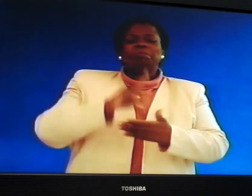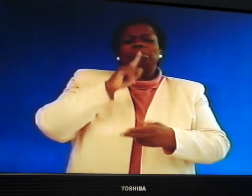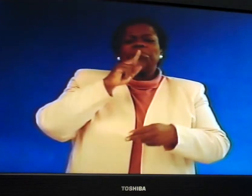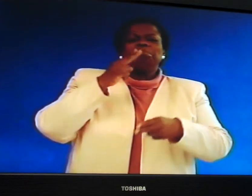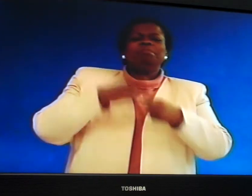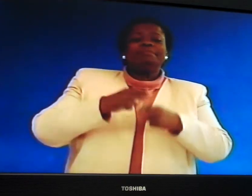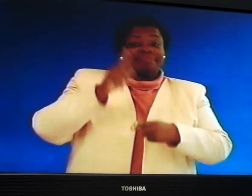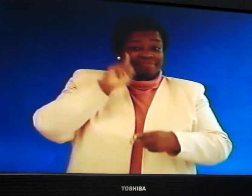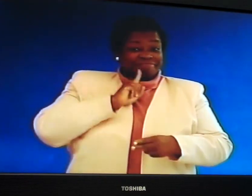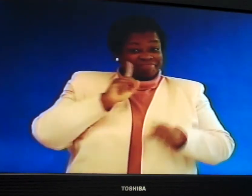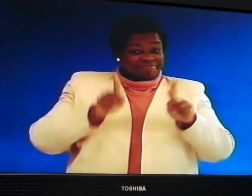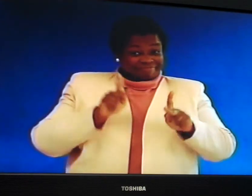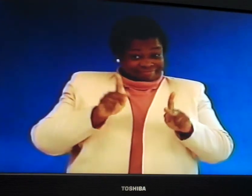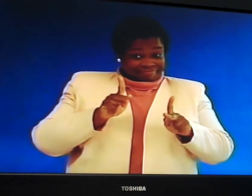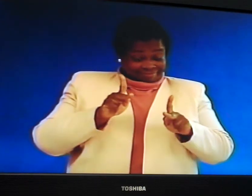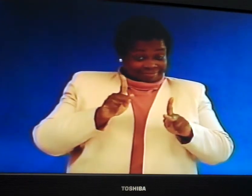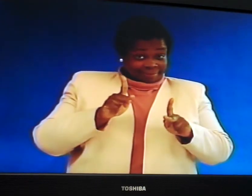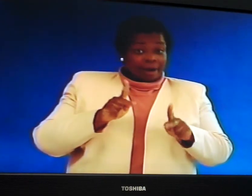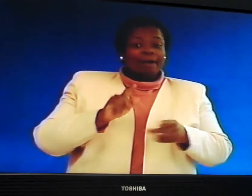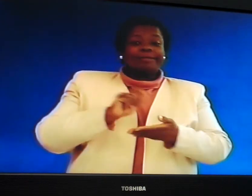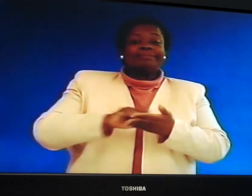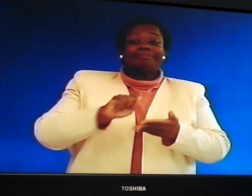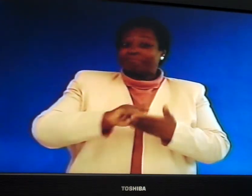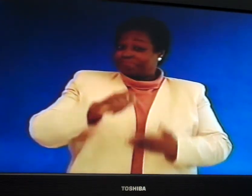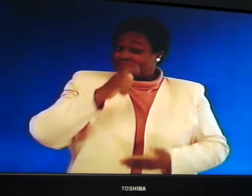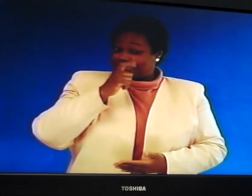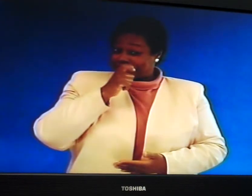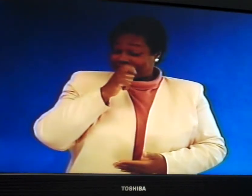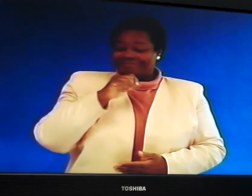So now, you will write down the deaf people's name on this piece of paper.